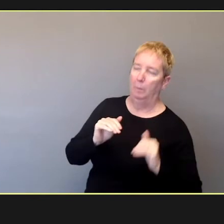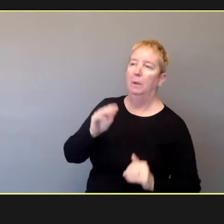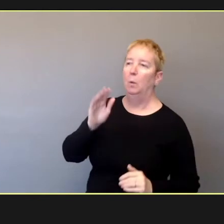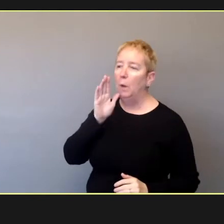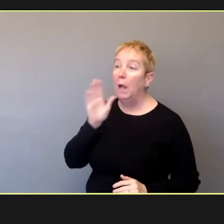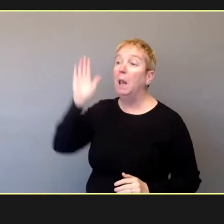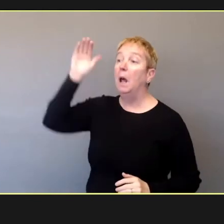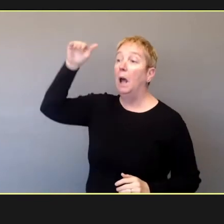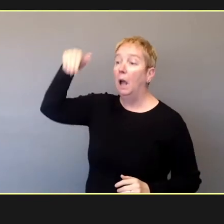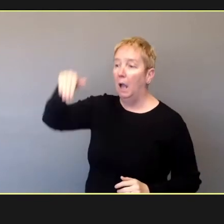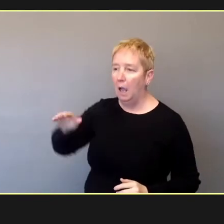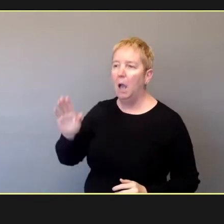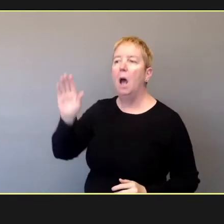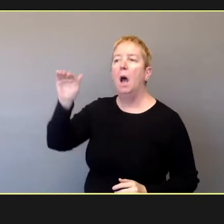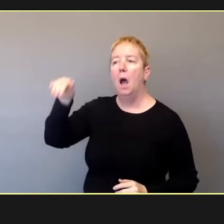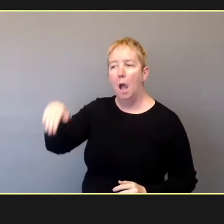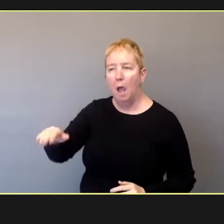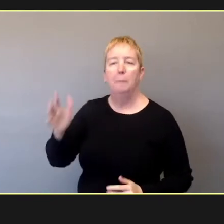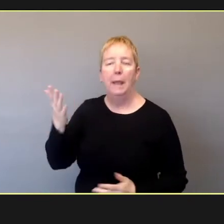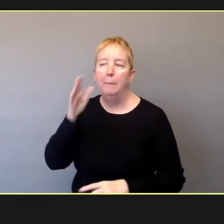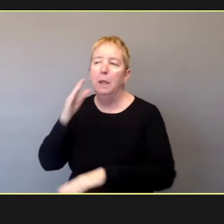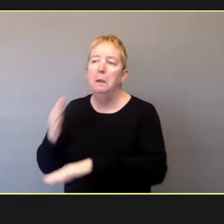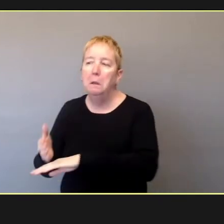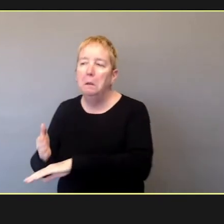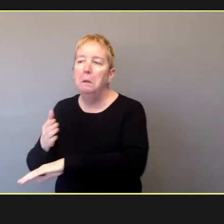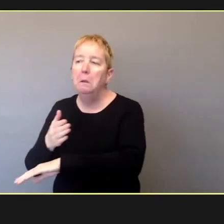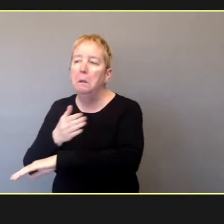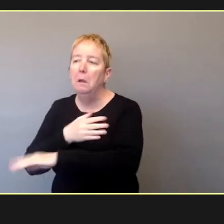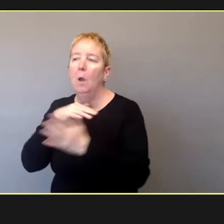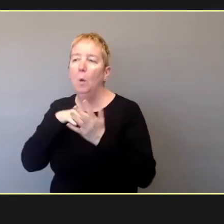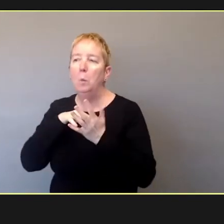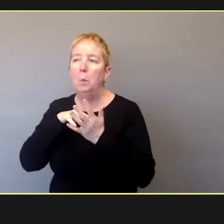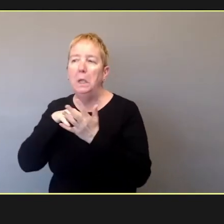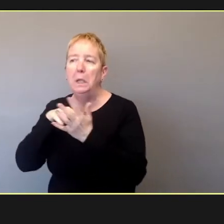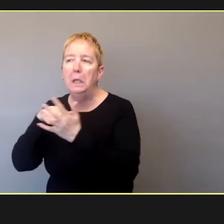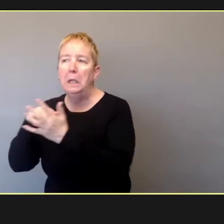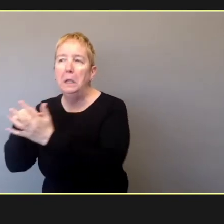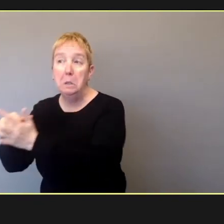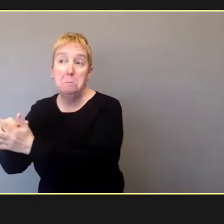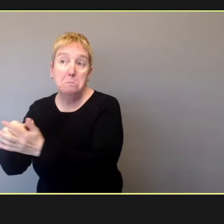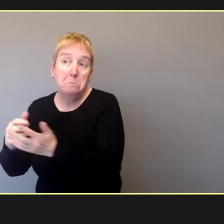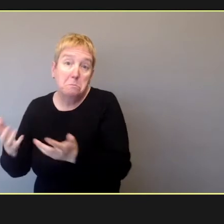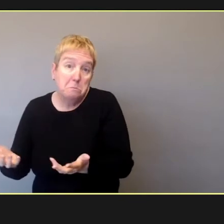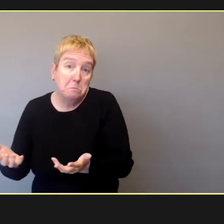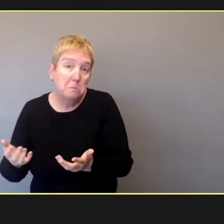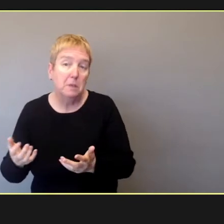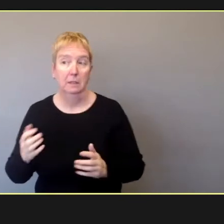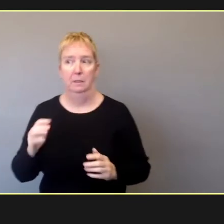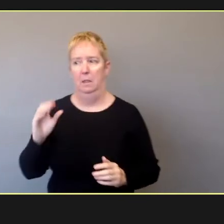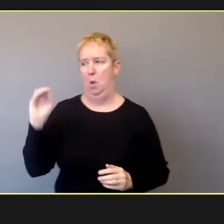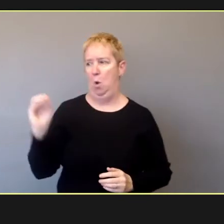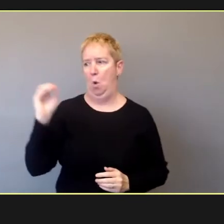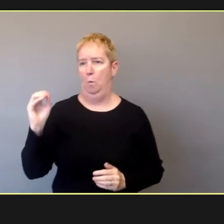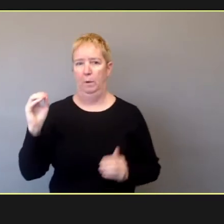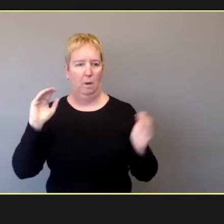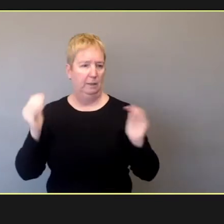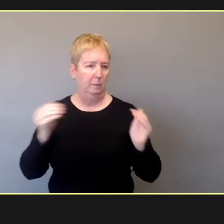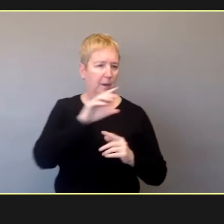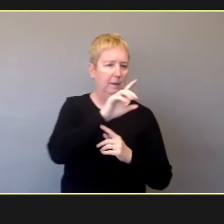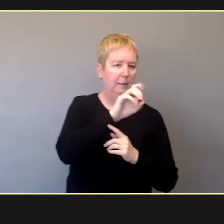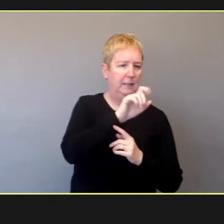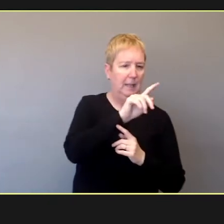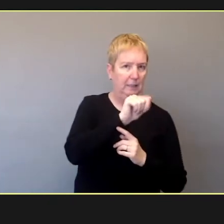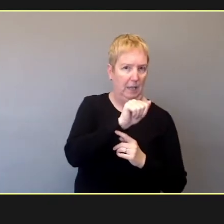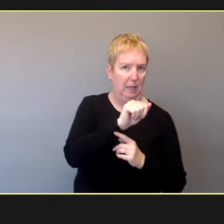was less severe than Delta was, certainly, in terms of hospitalizations and deaths, although